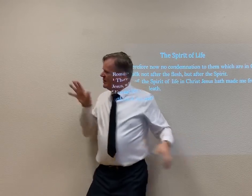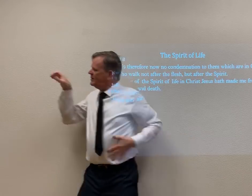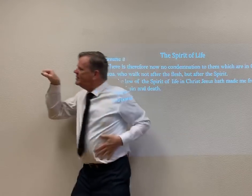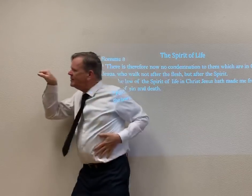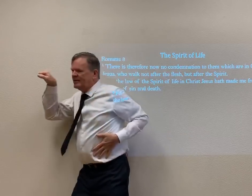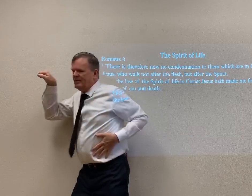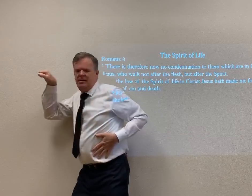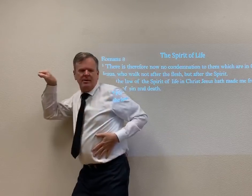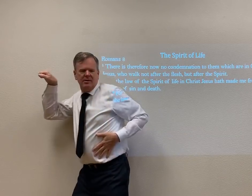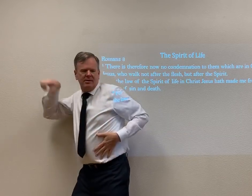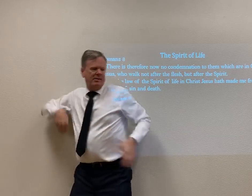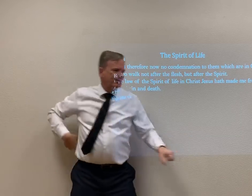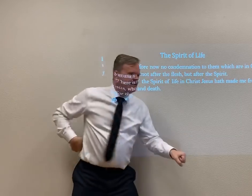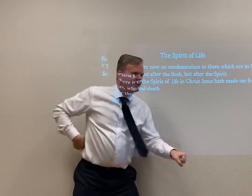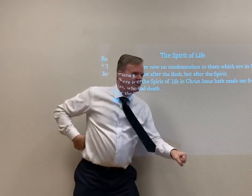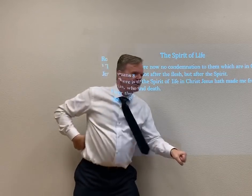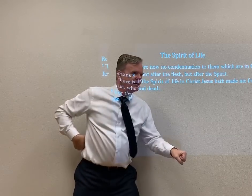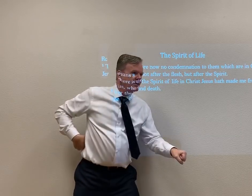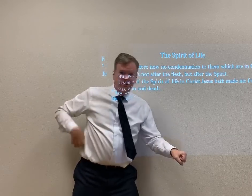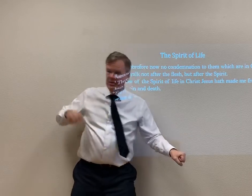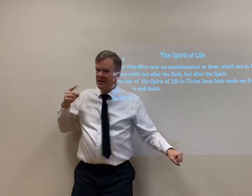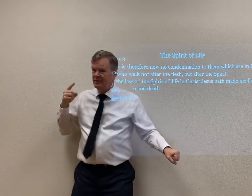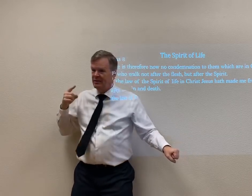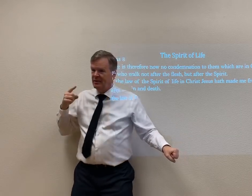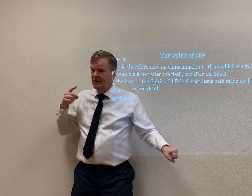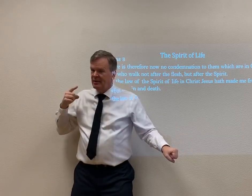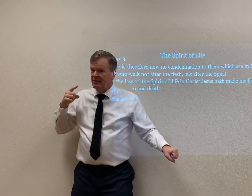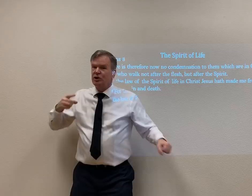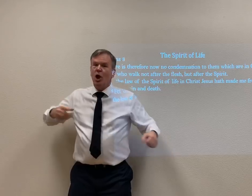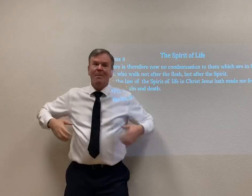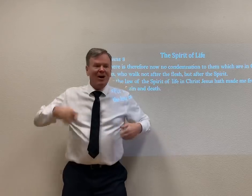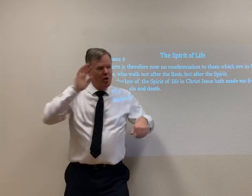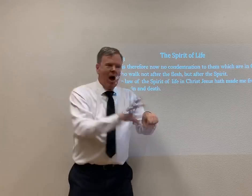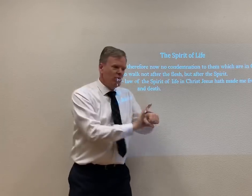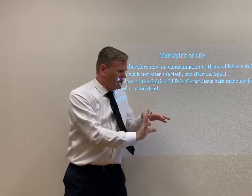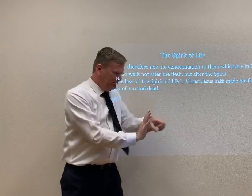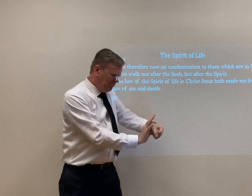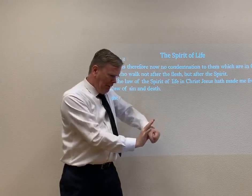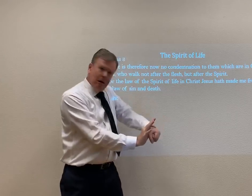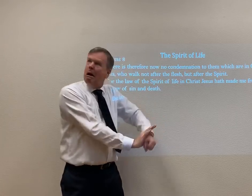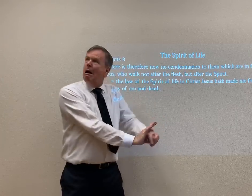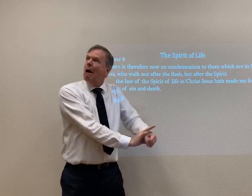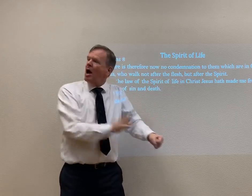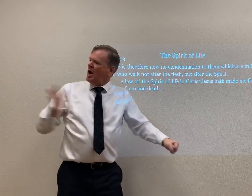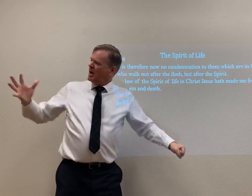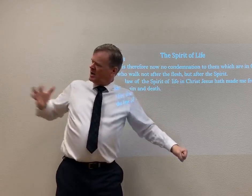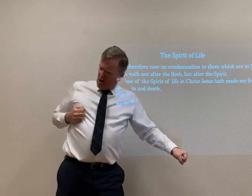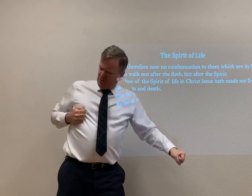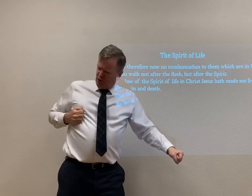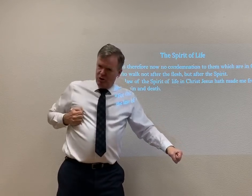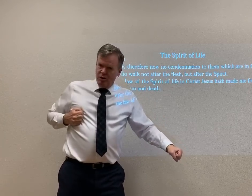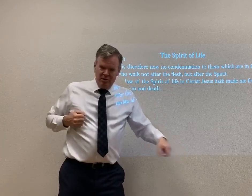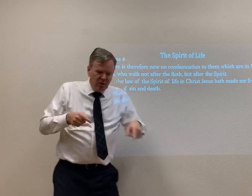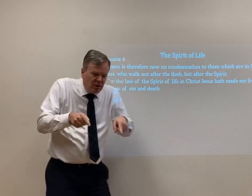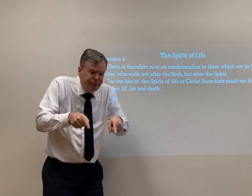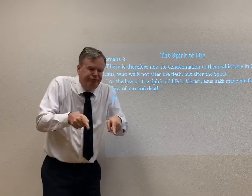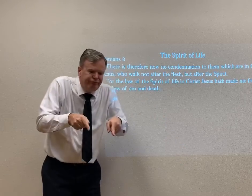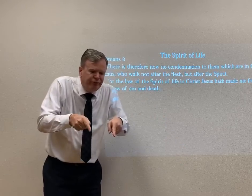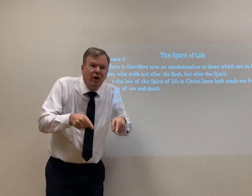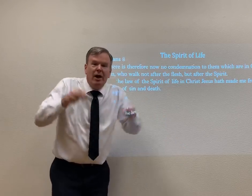himself. What we start with our hand in the sin and death. What we need to do is we need to let that go through repentance, because monkeys are not going to want to willingly let go.